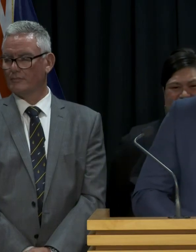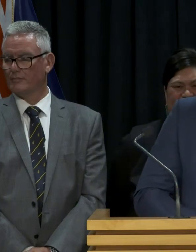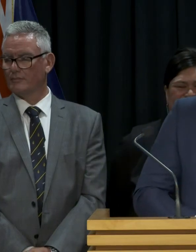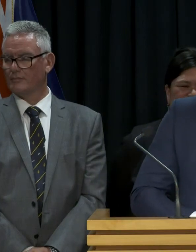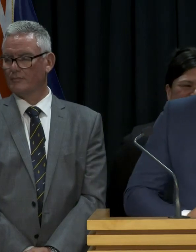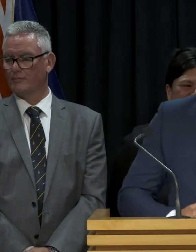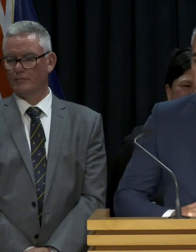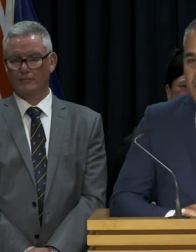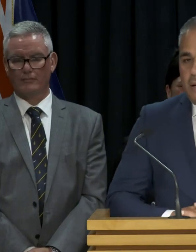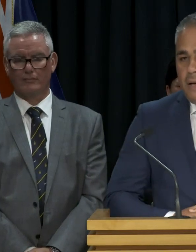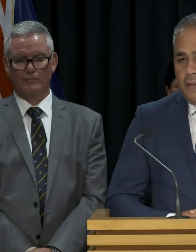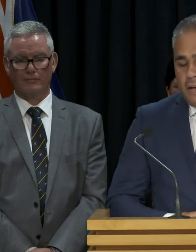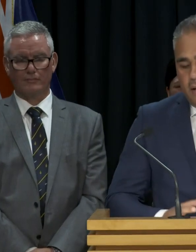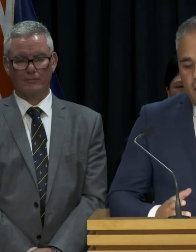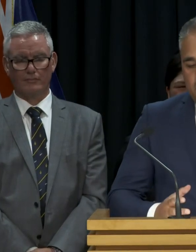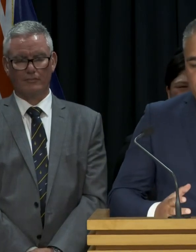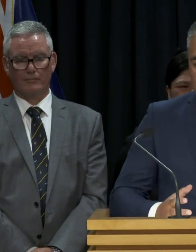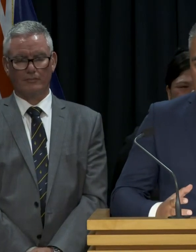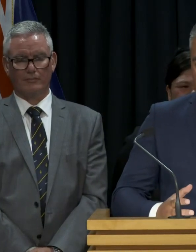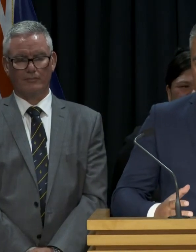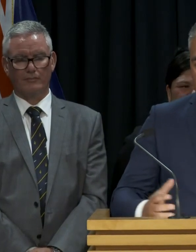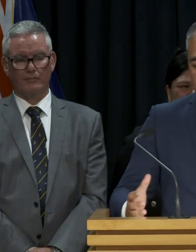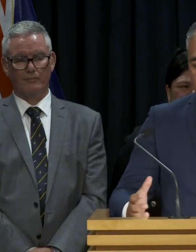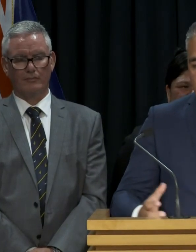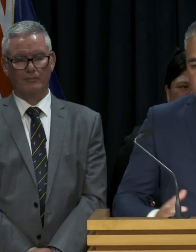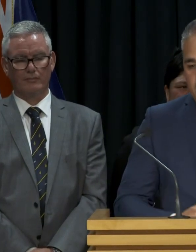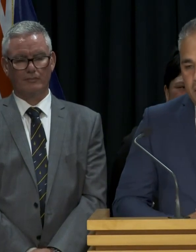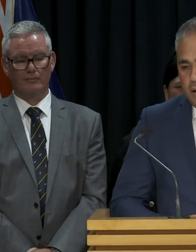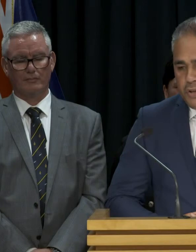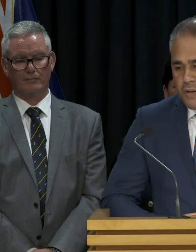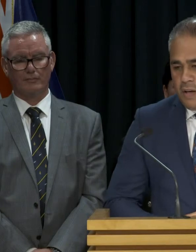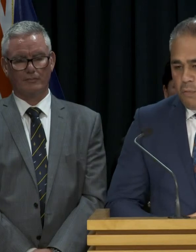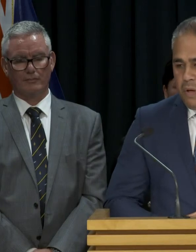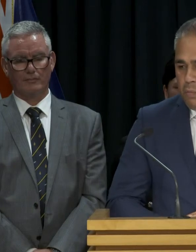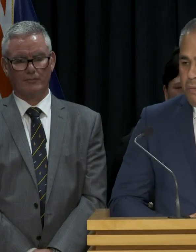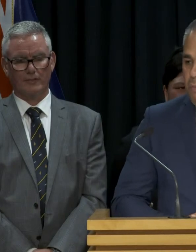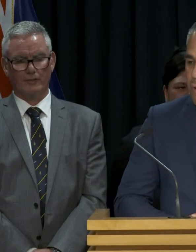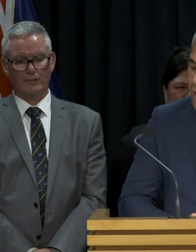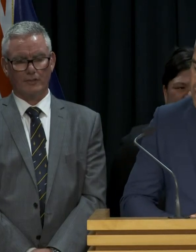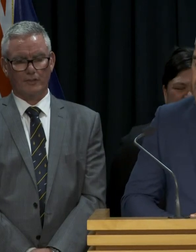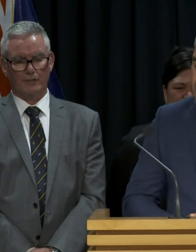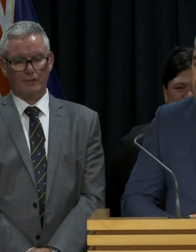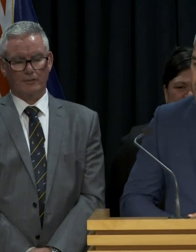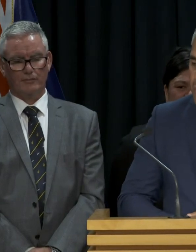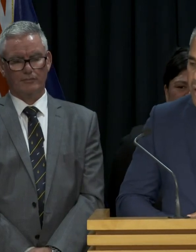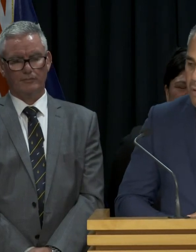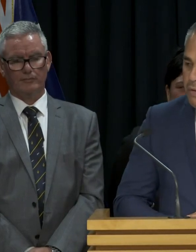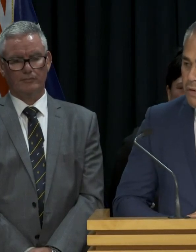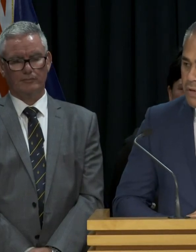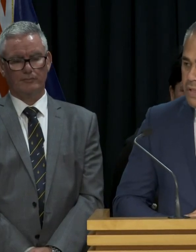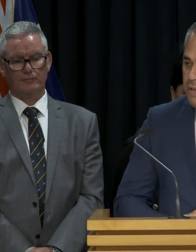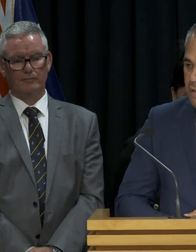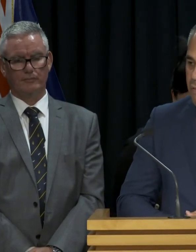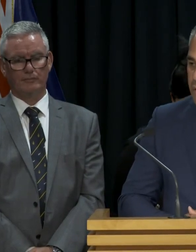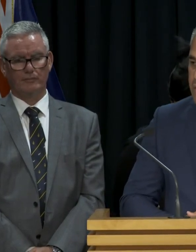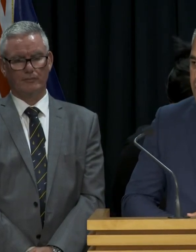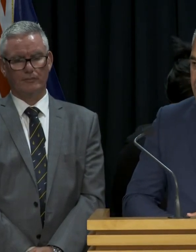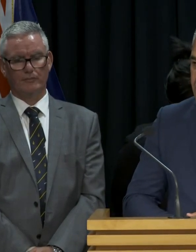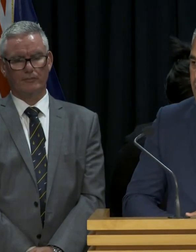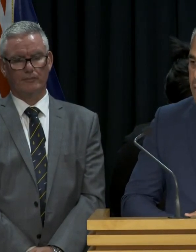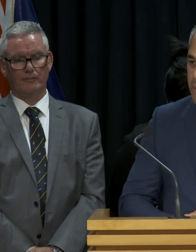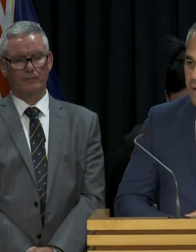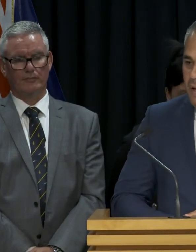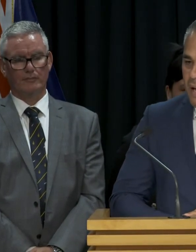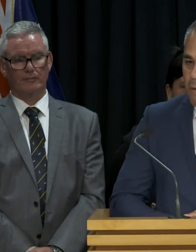commissioning powers? Oh, look, we made it clear that in the build-up to the election that we are committed to a Māori Health Authority. The devil is in